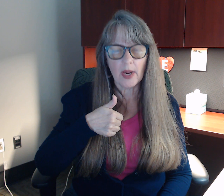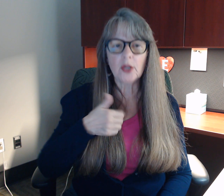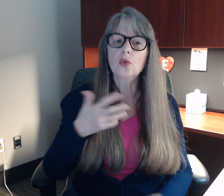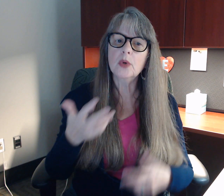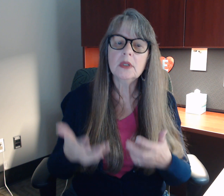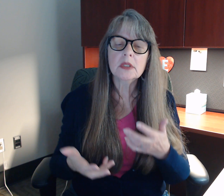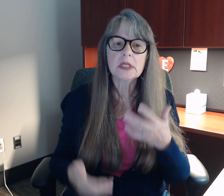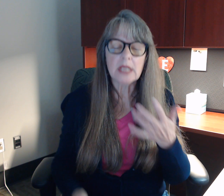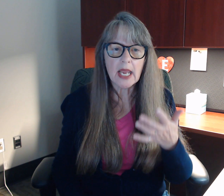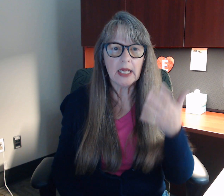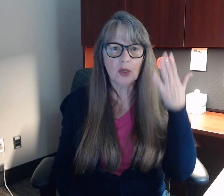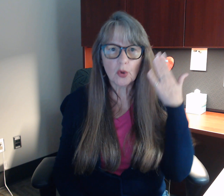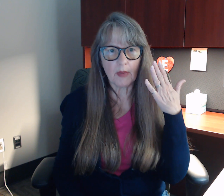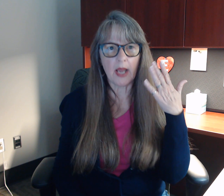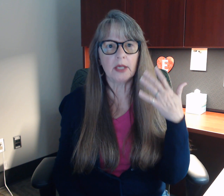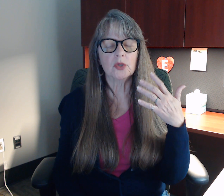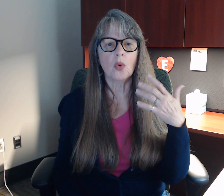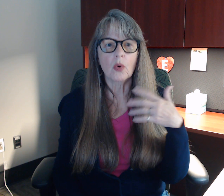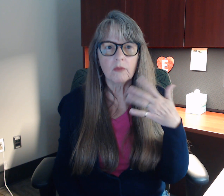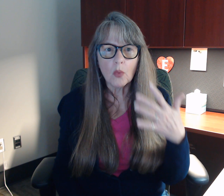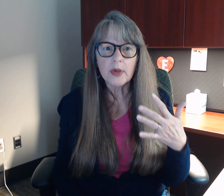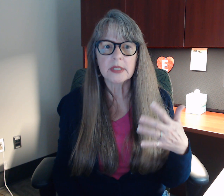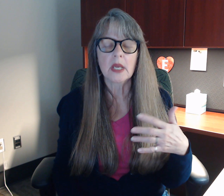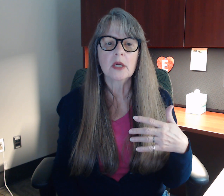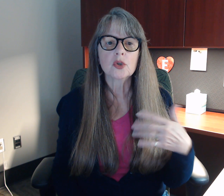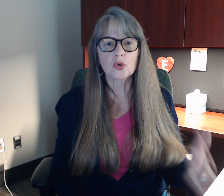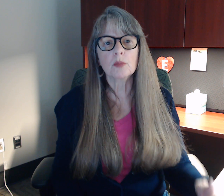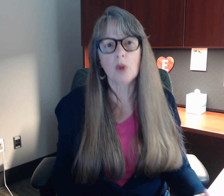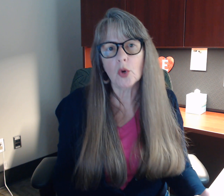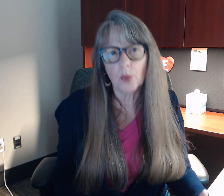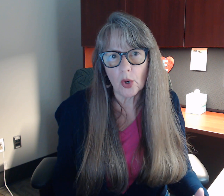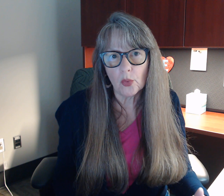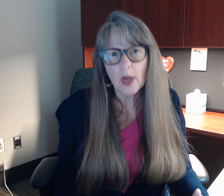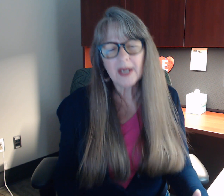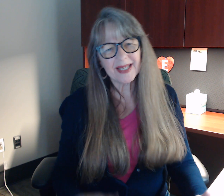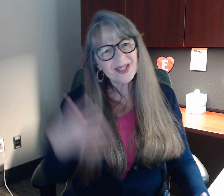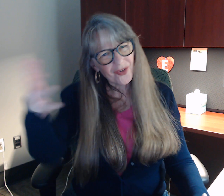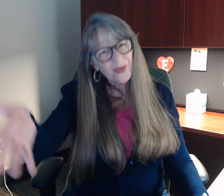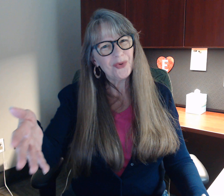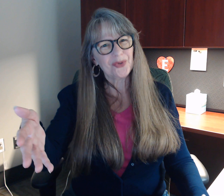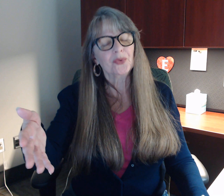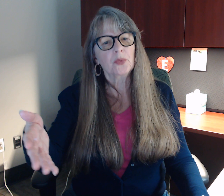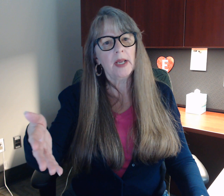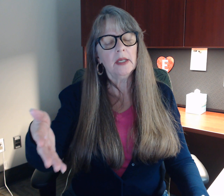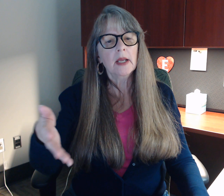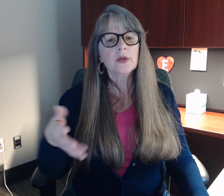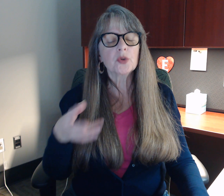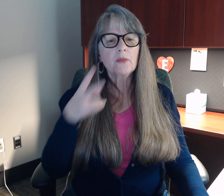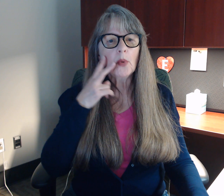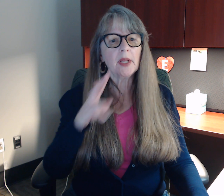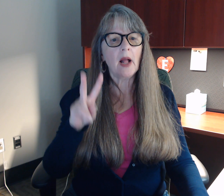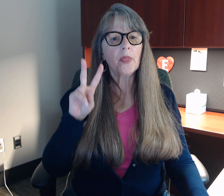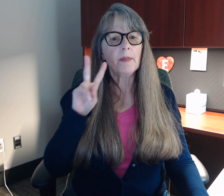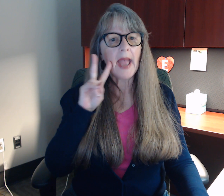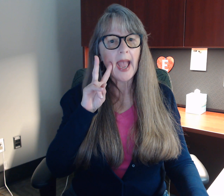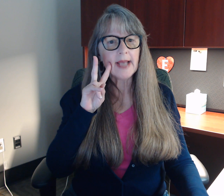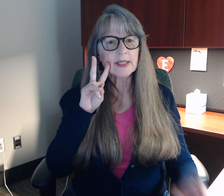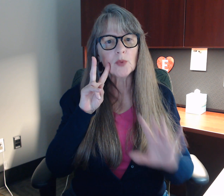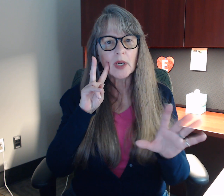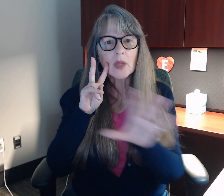you wouldn't say in your mind or voice, so tomorrow, because that's in the future, right? So we've already got the past. That's why I really wanted